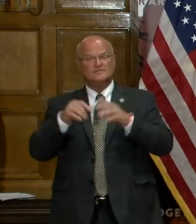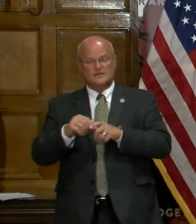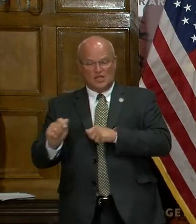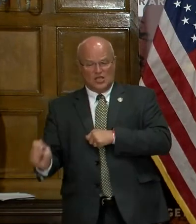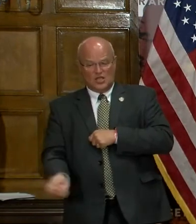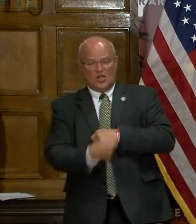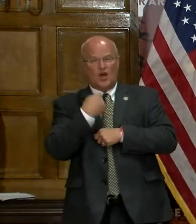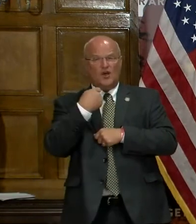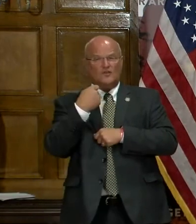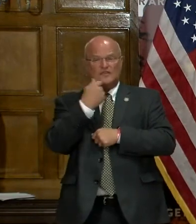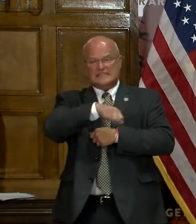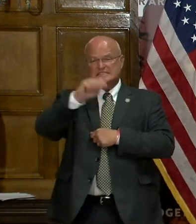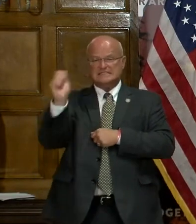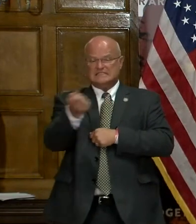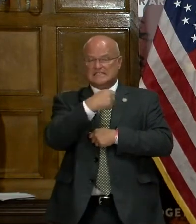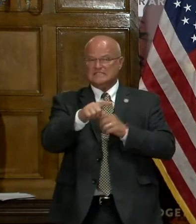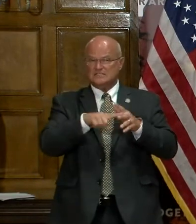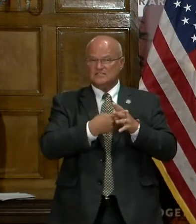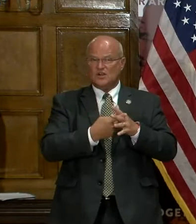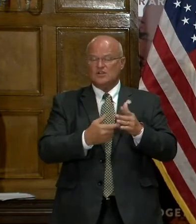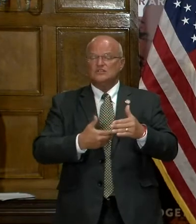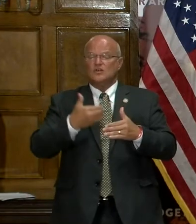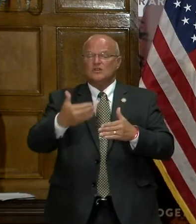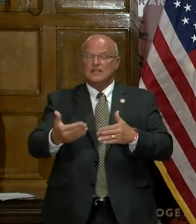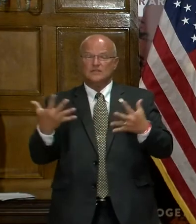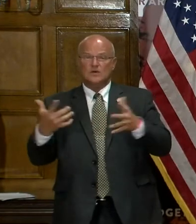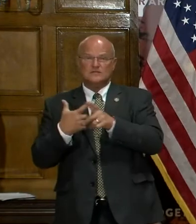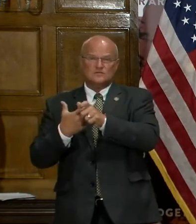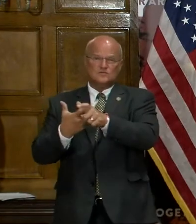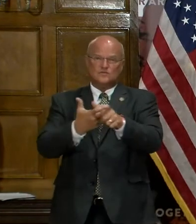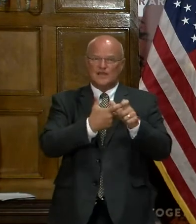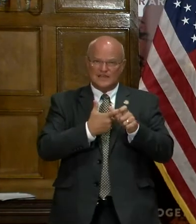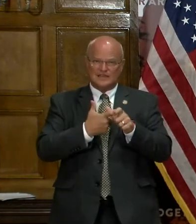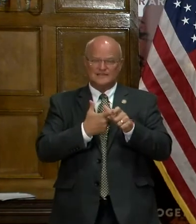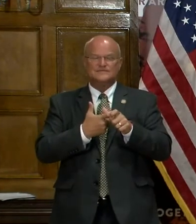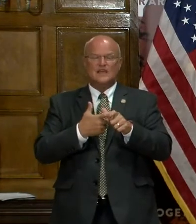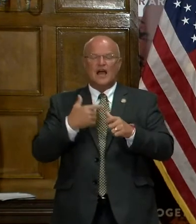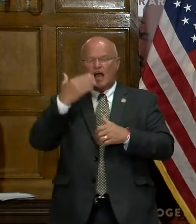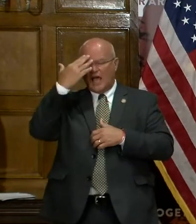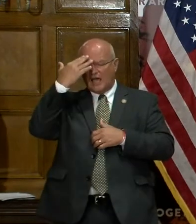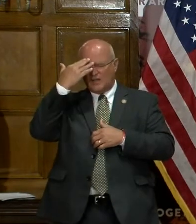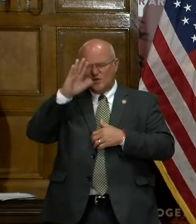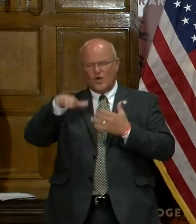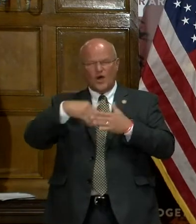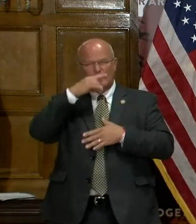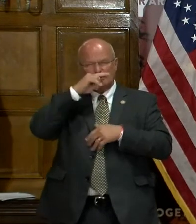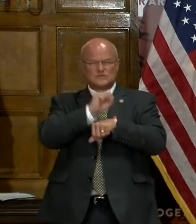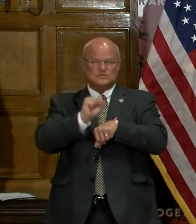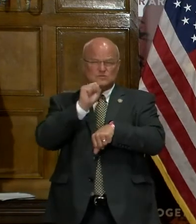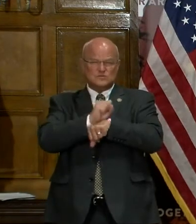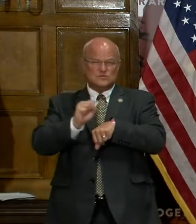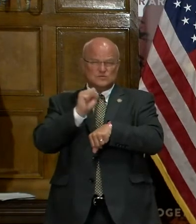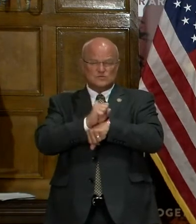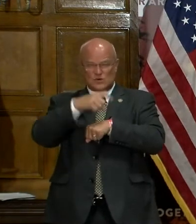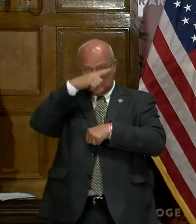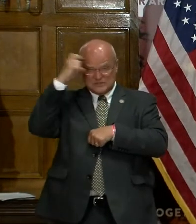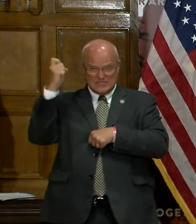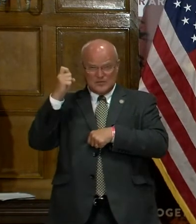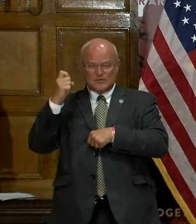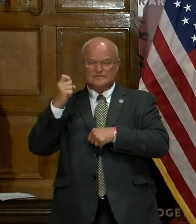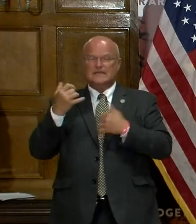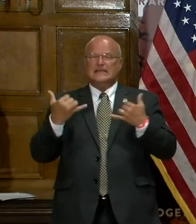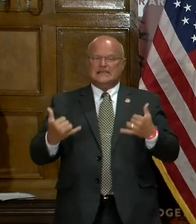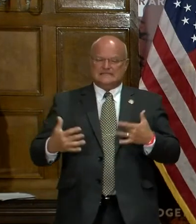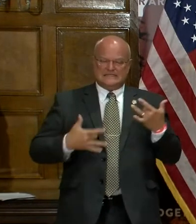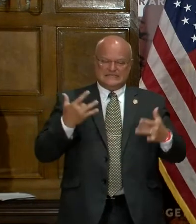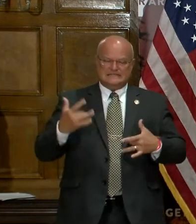golf and tennis started, and cross country's next. So I know all those kids that have been working hard all summer and together all summer are very